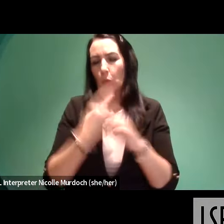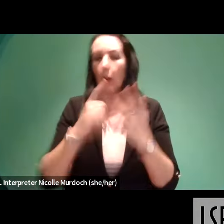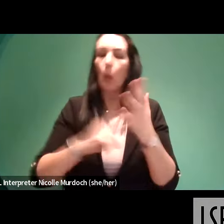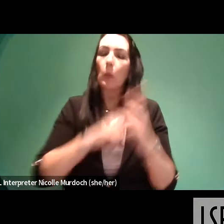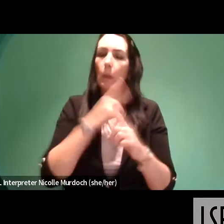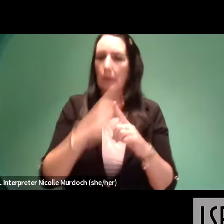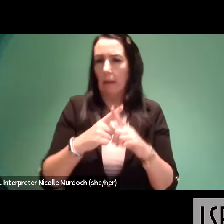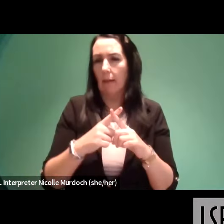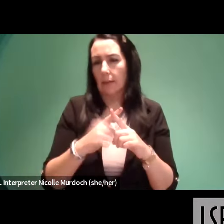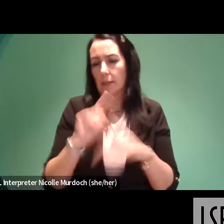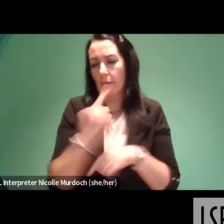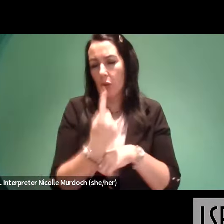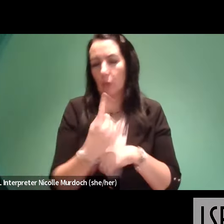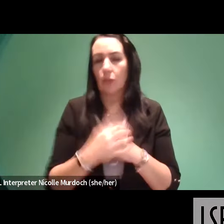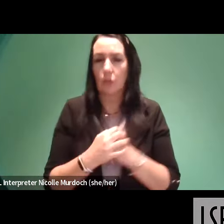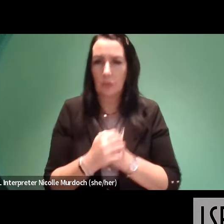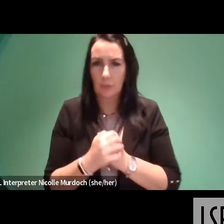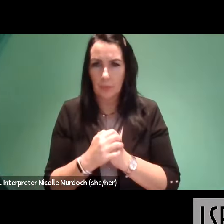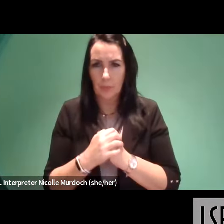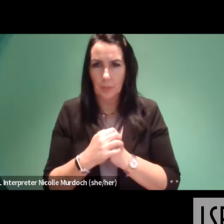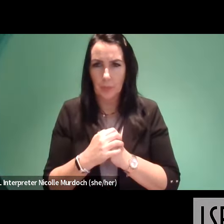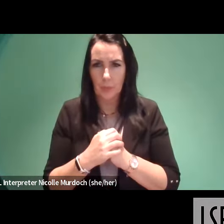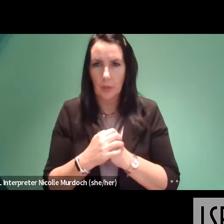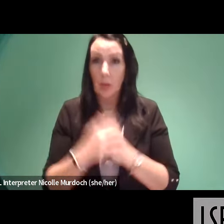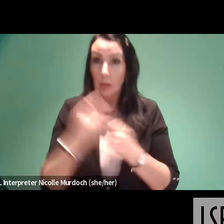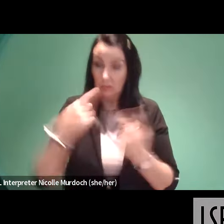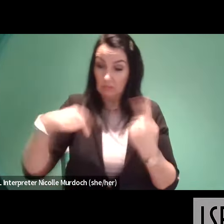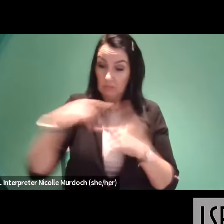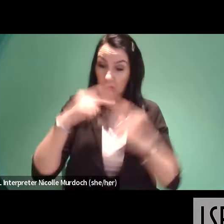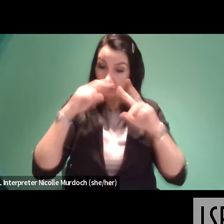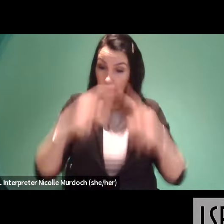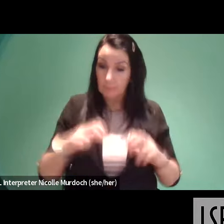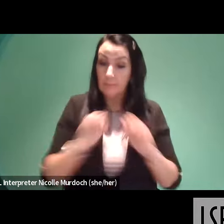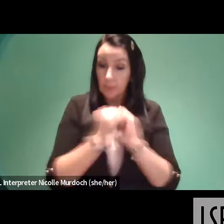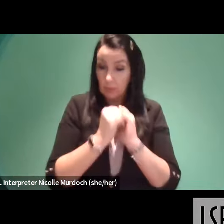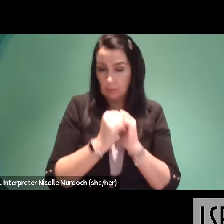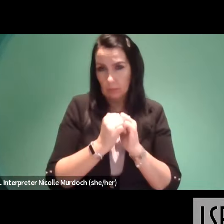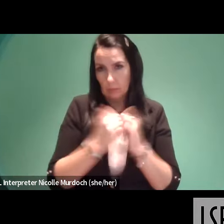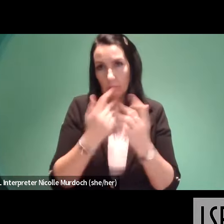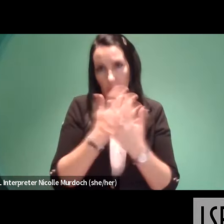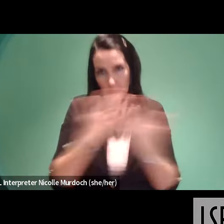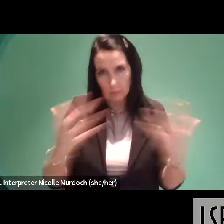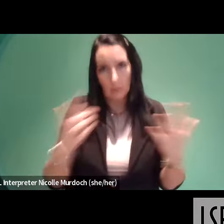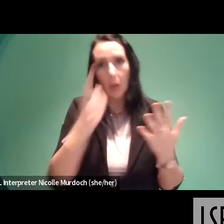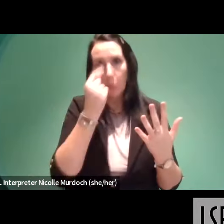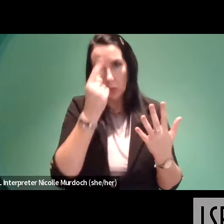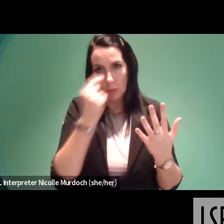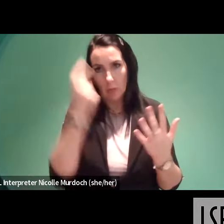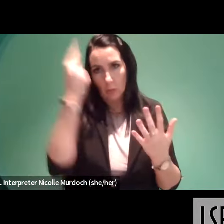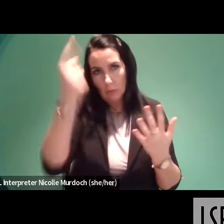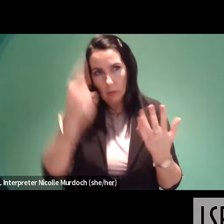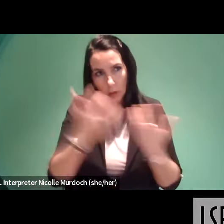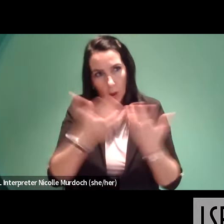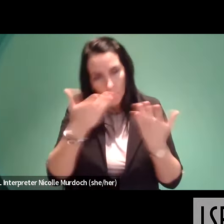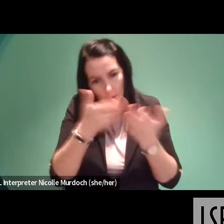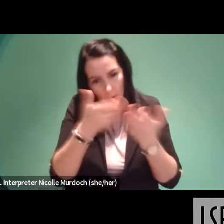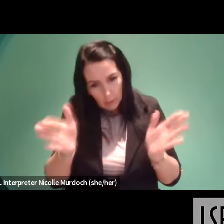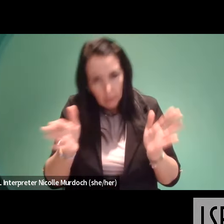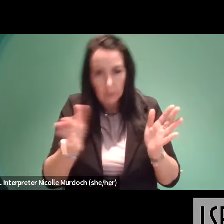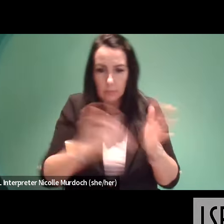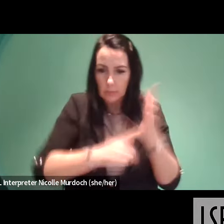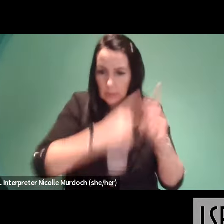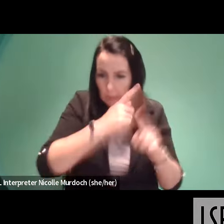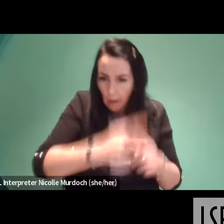So, I mean, we looked at this, and so I agree with you, there's huge scope to think about how we tax and